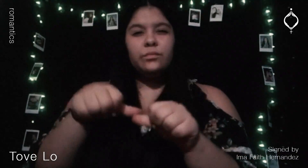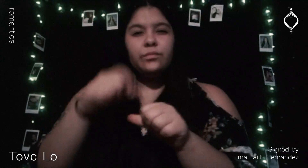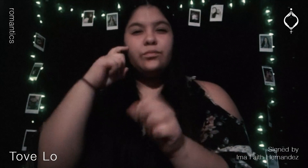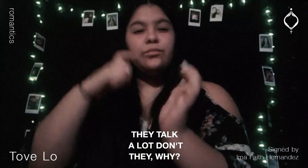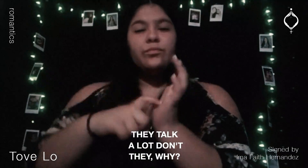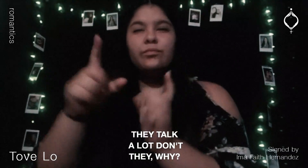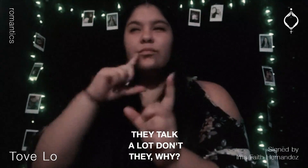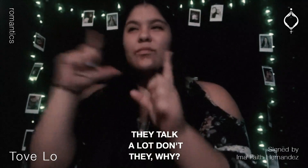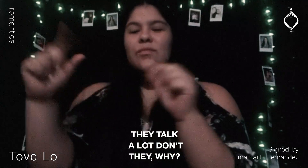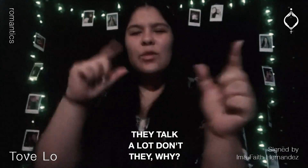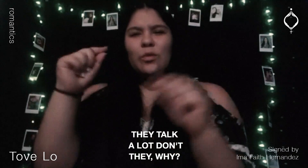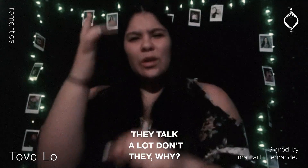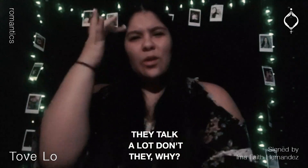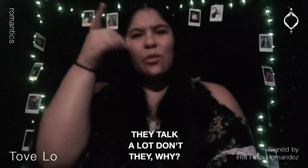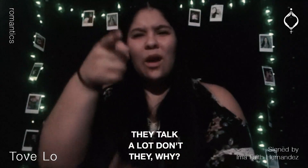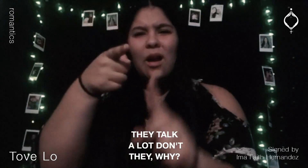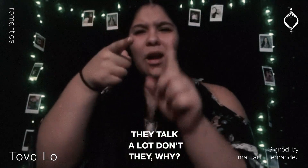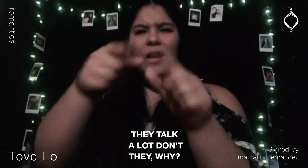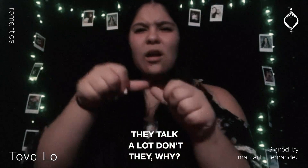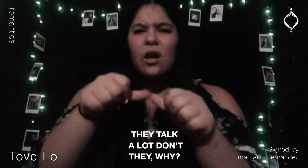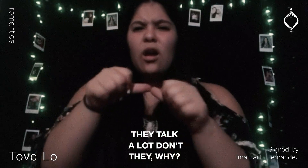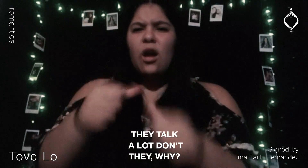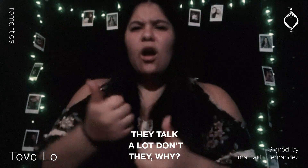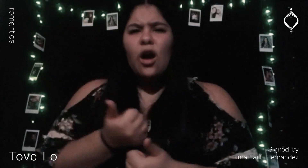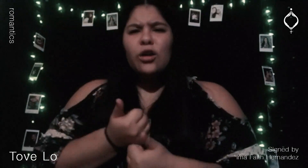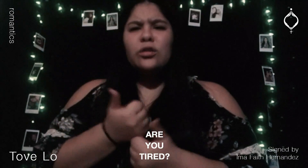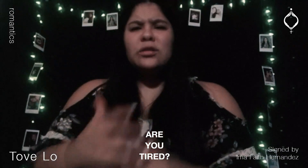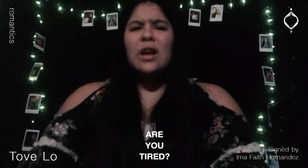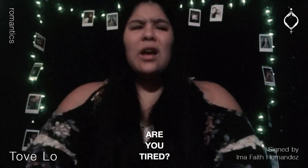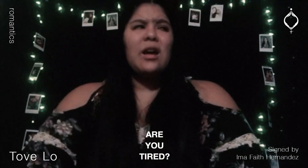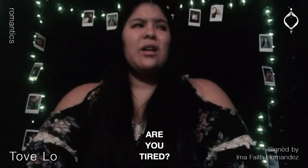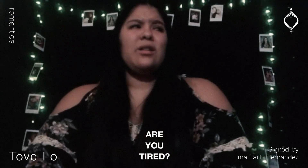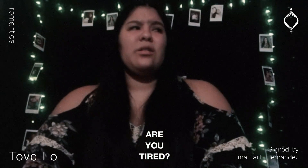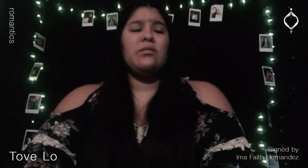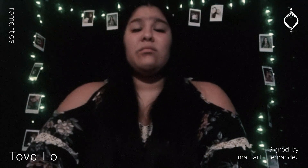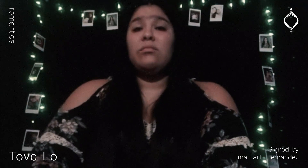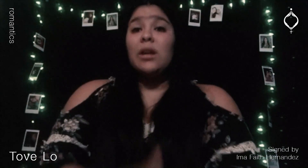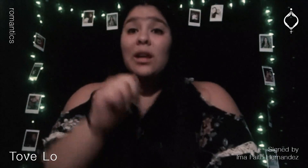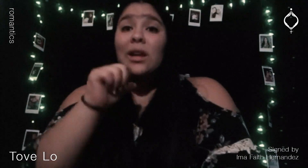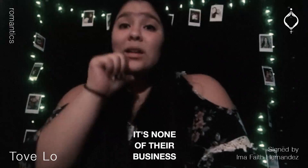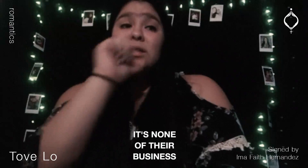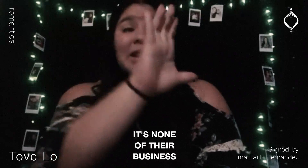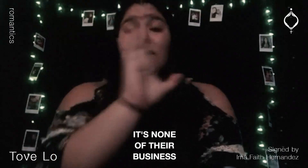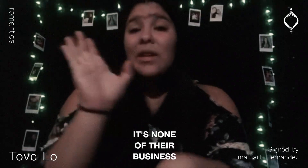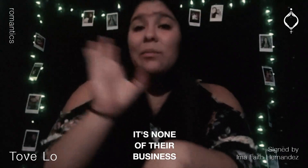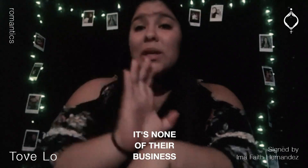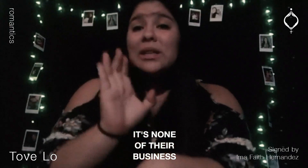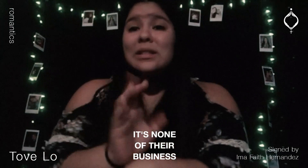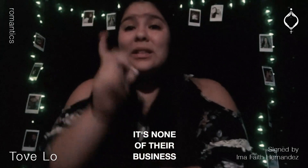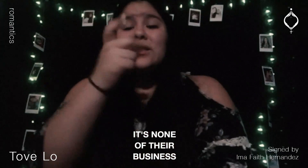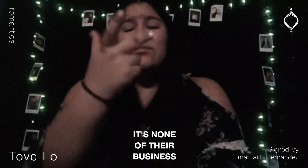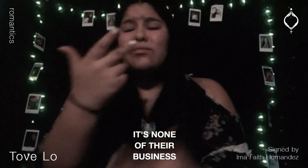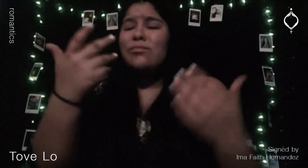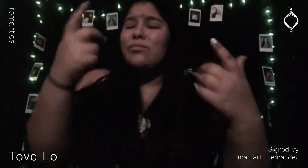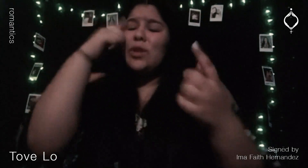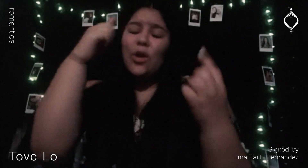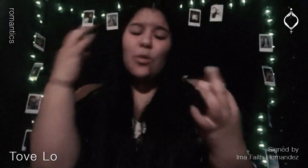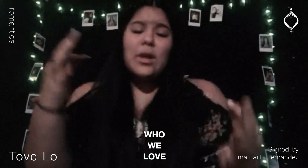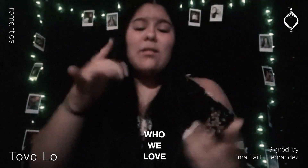They talk a lot, don't they? Why? Are you tired? It's none of their business Who